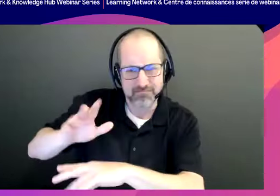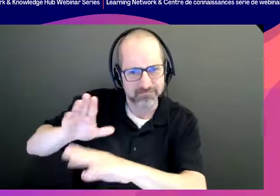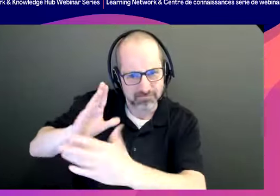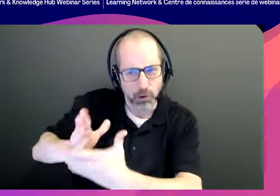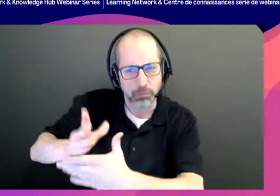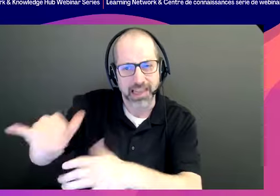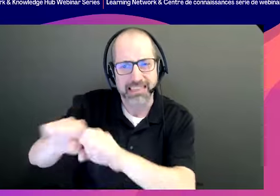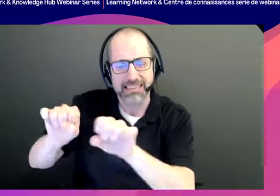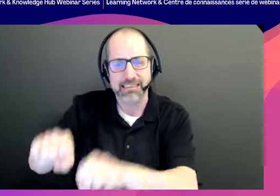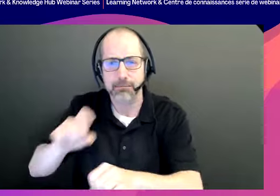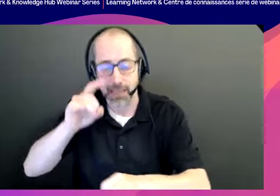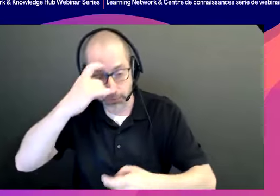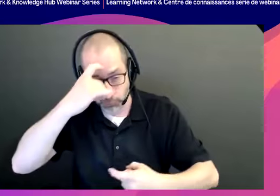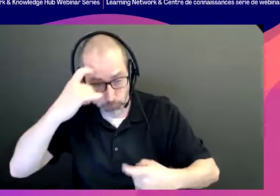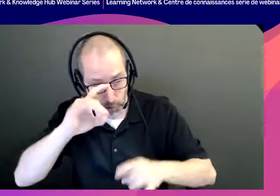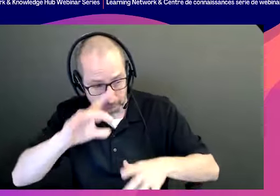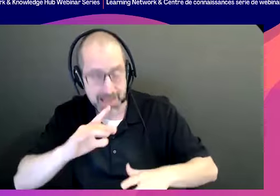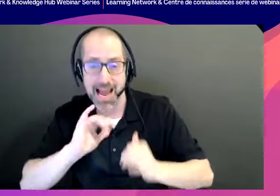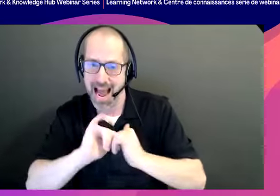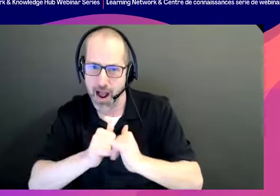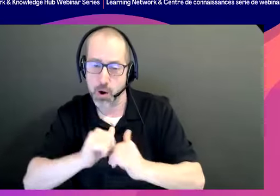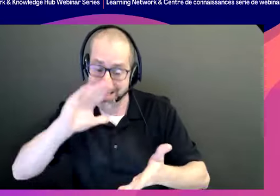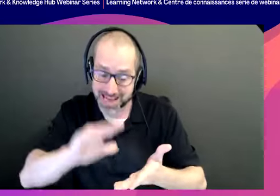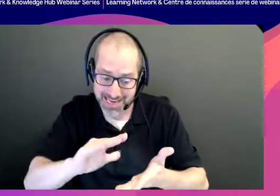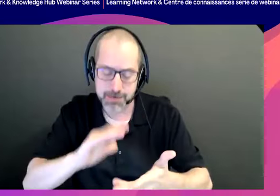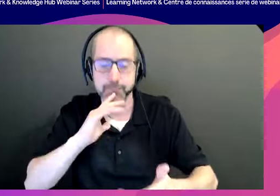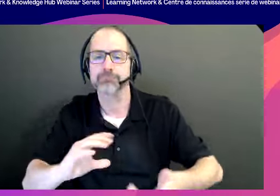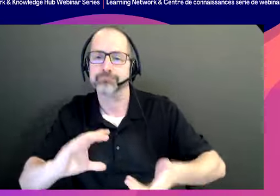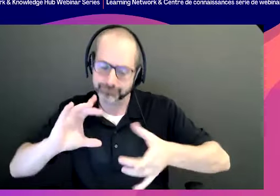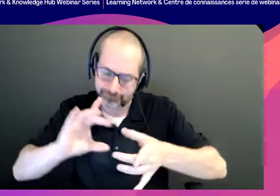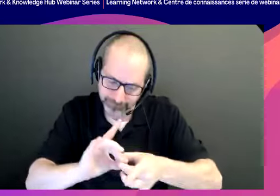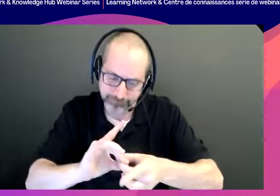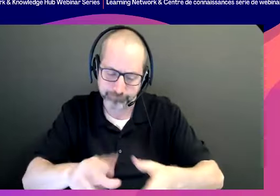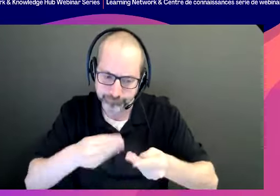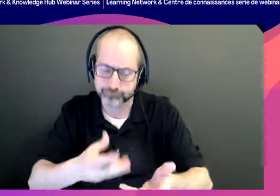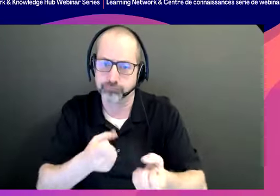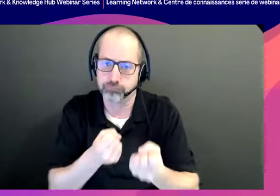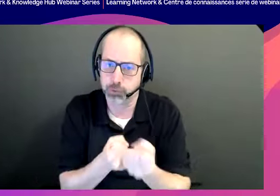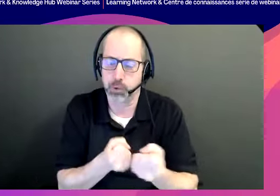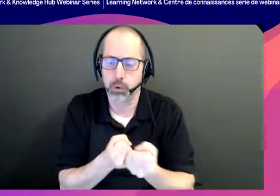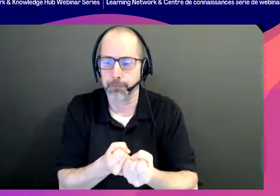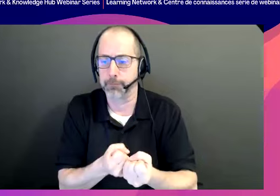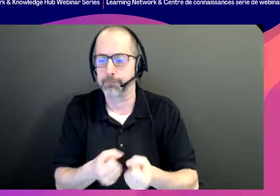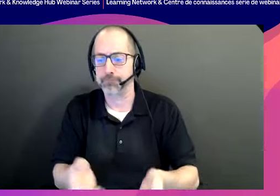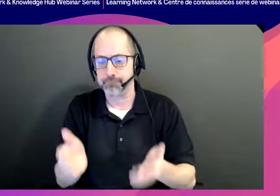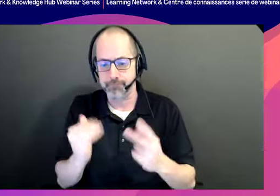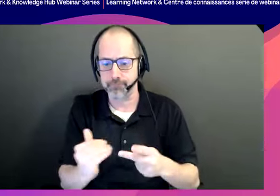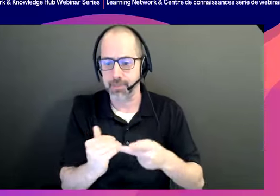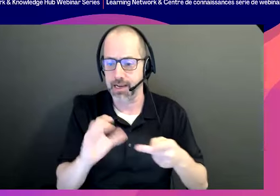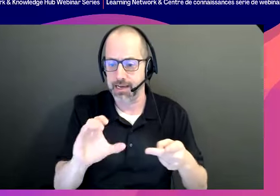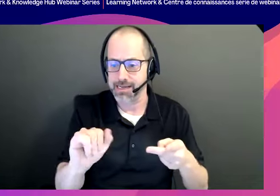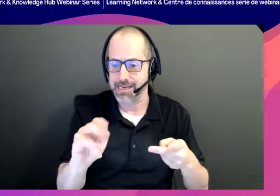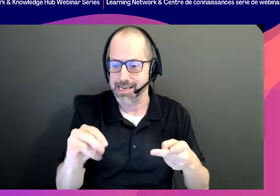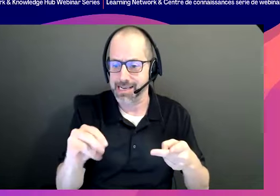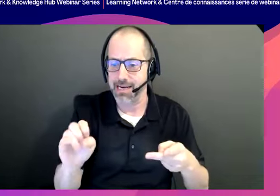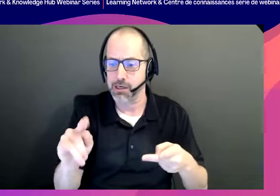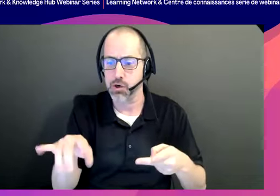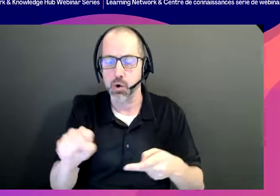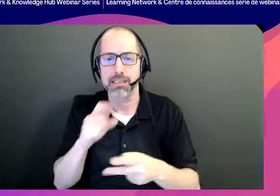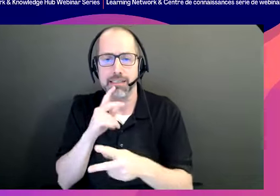through building and strengthening connections. Candace Norris works as a peer facilitator for Rain City Housing. She is